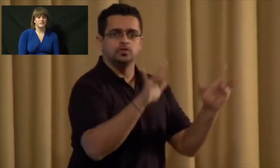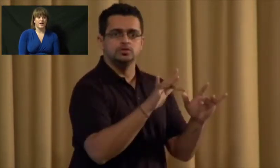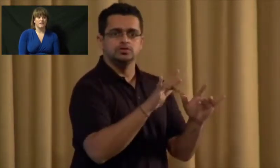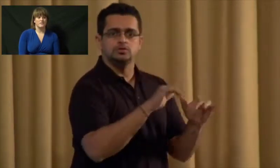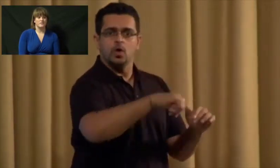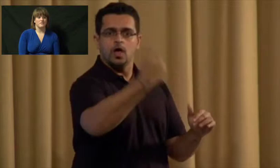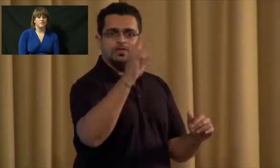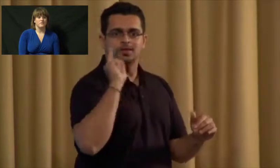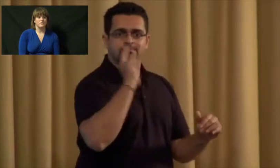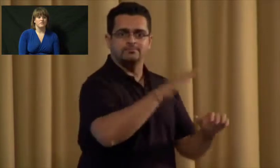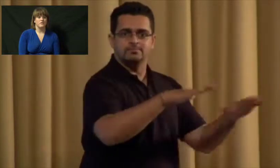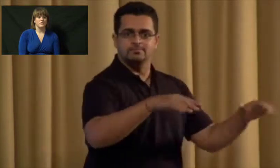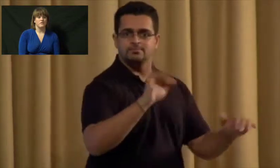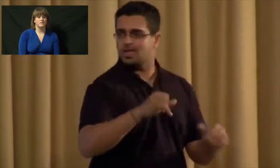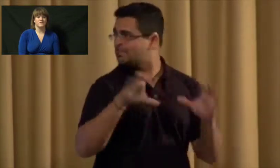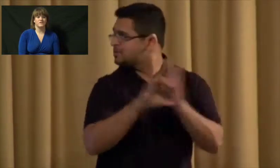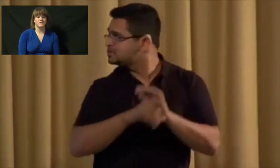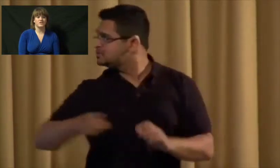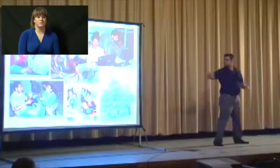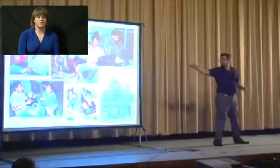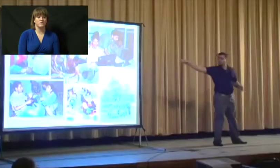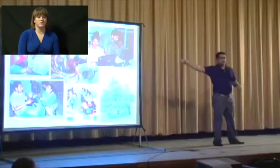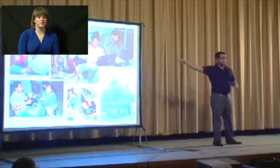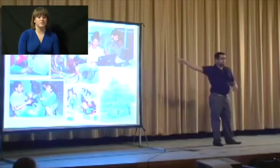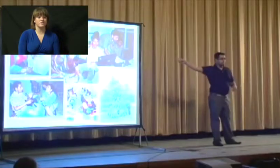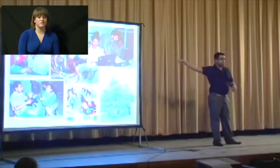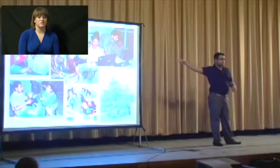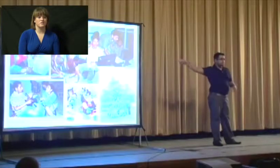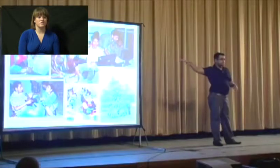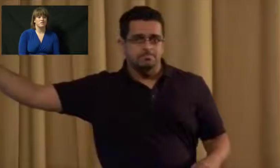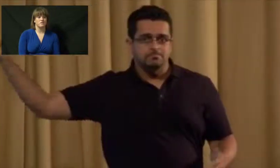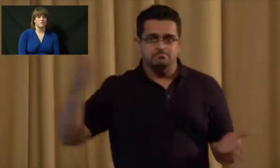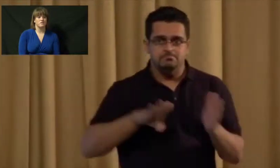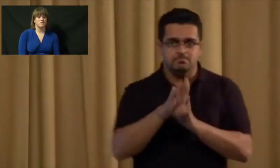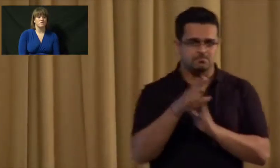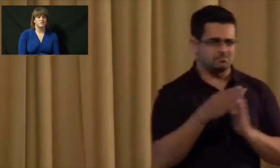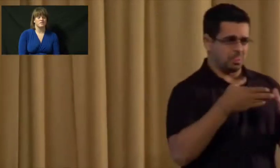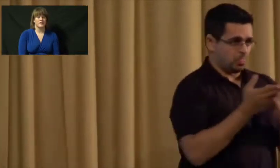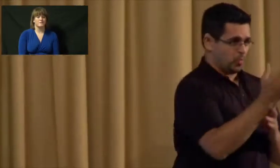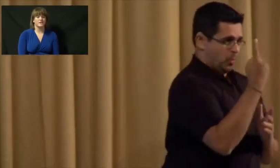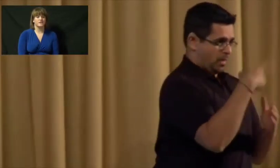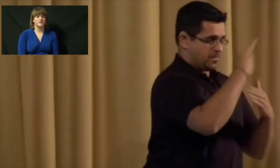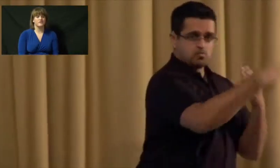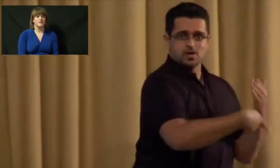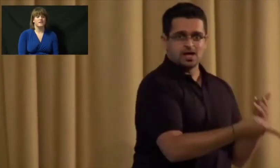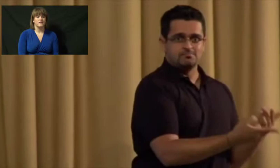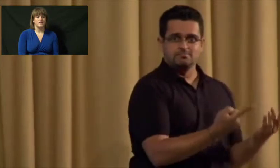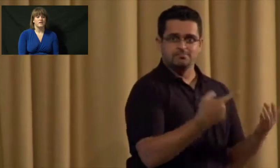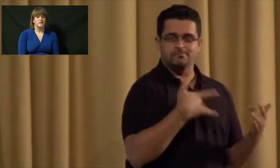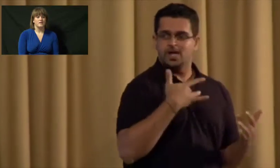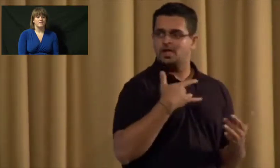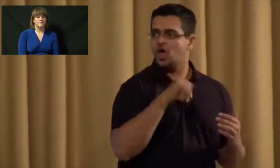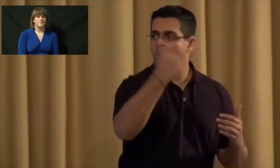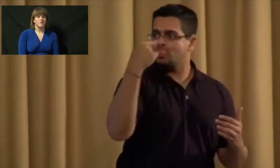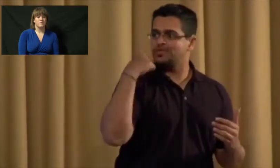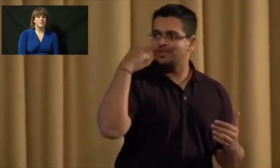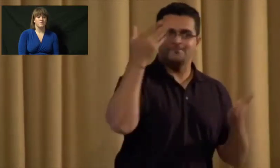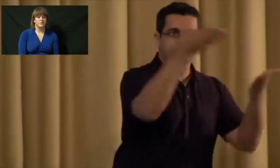that? We started teaching him computers. See that picture? He was developing in the